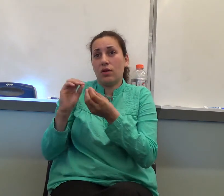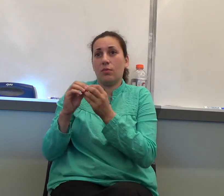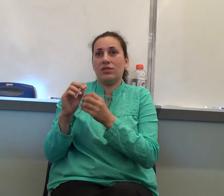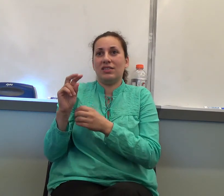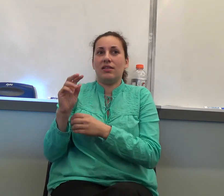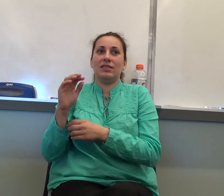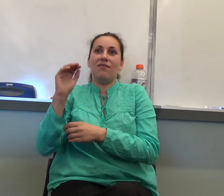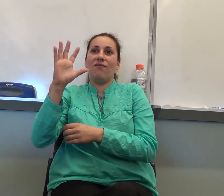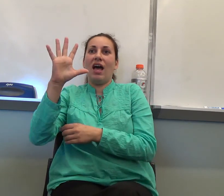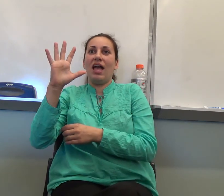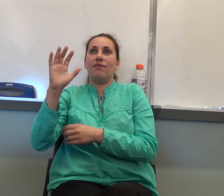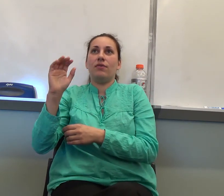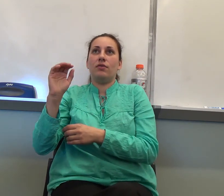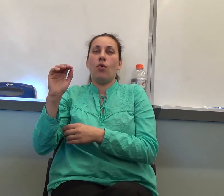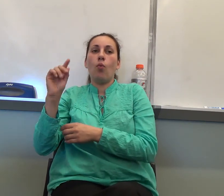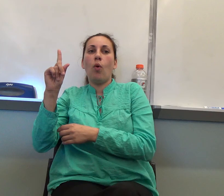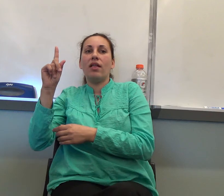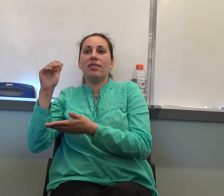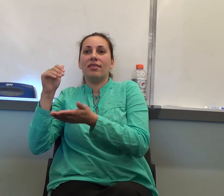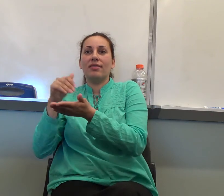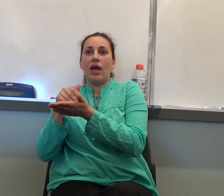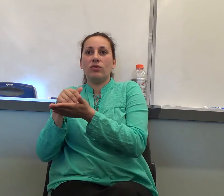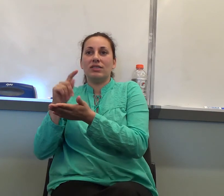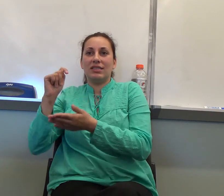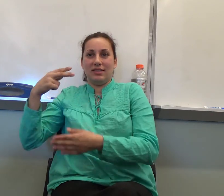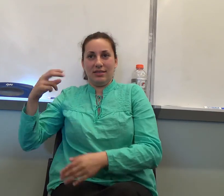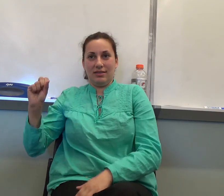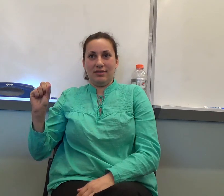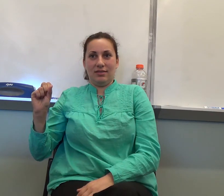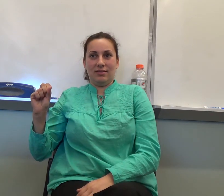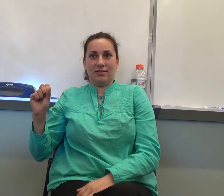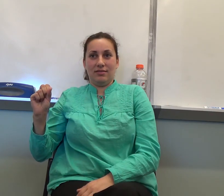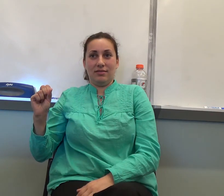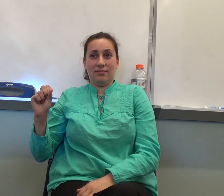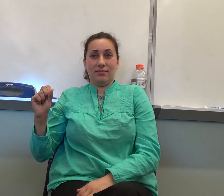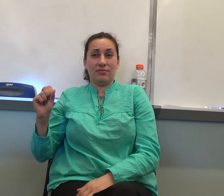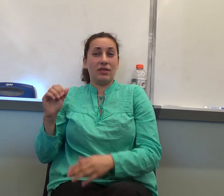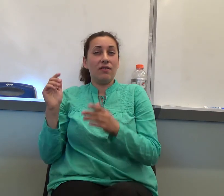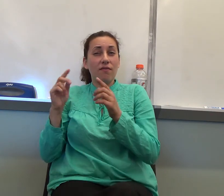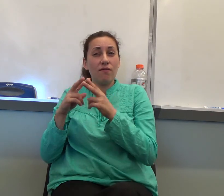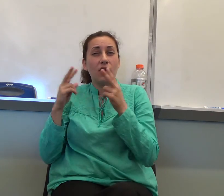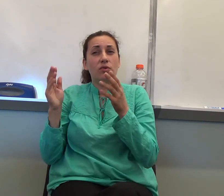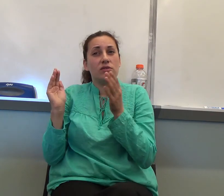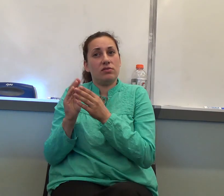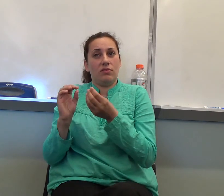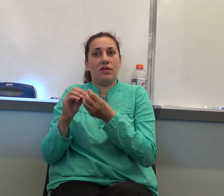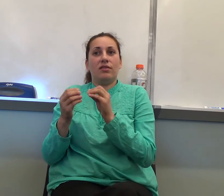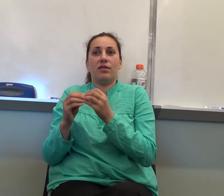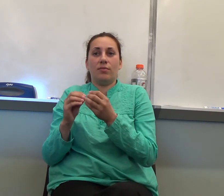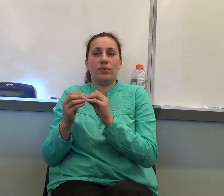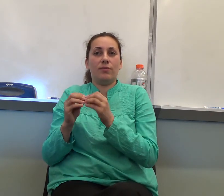thousandths. There's going to be a lot of 5 thousandths inside 3.1. Turns out it's 620.